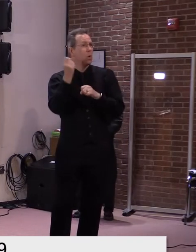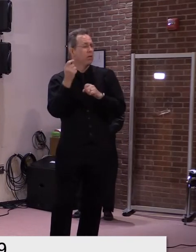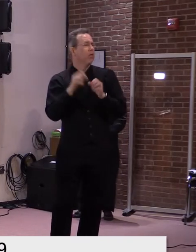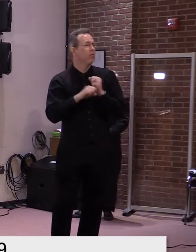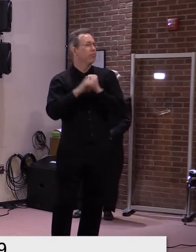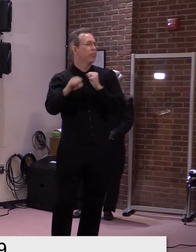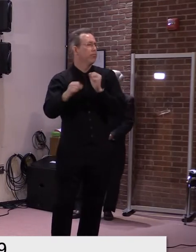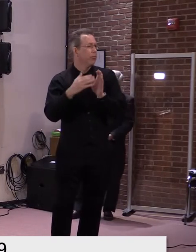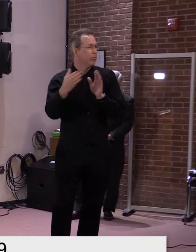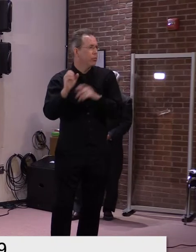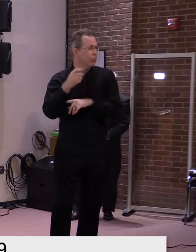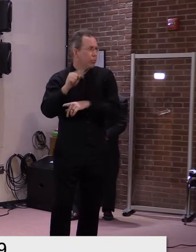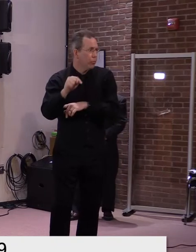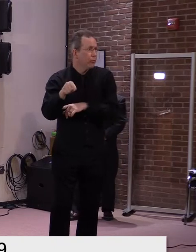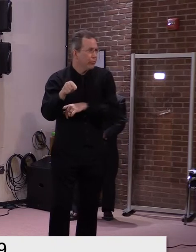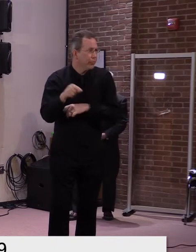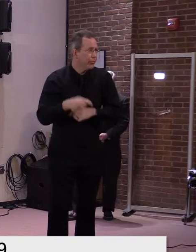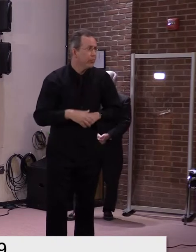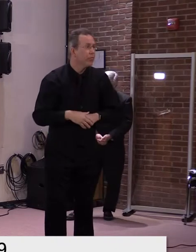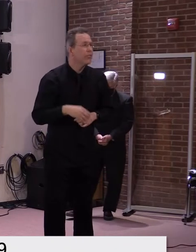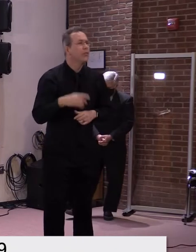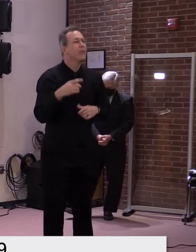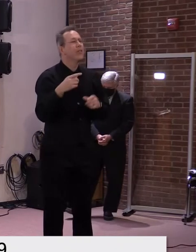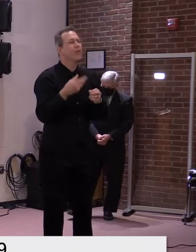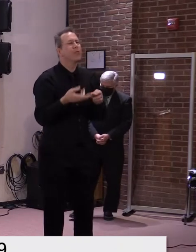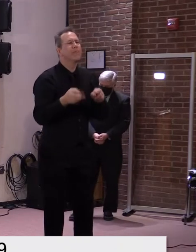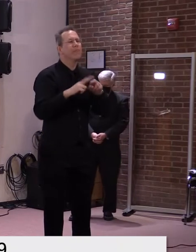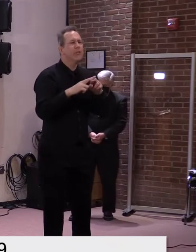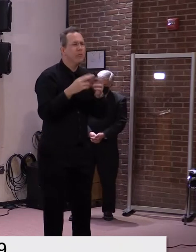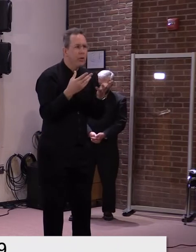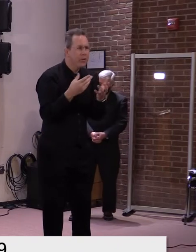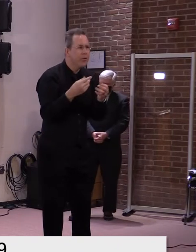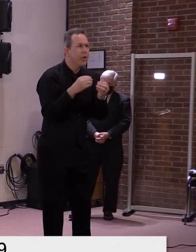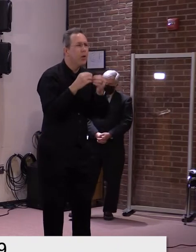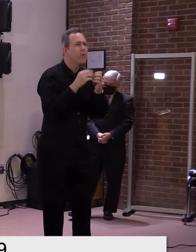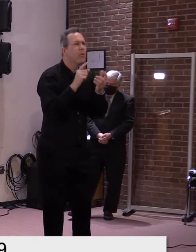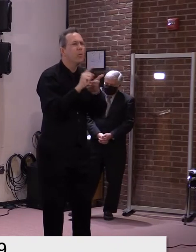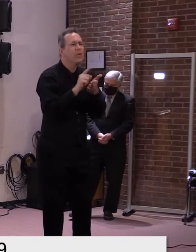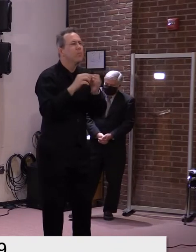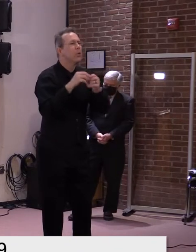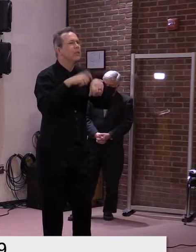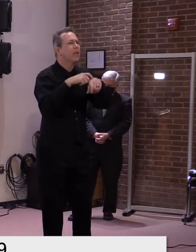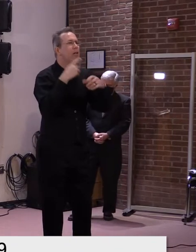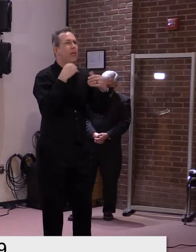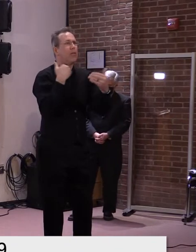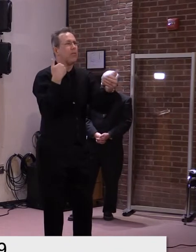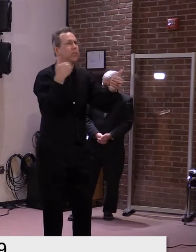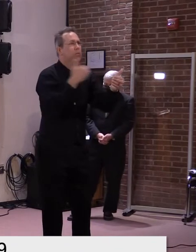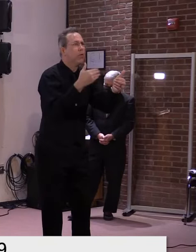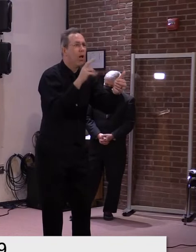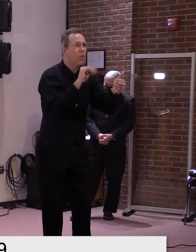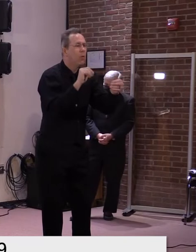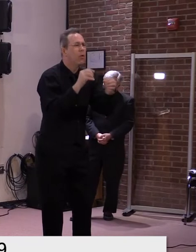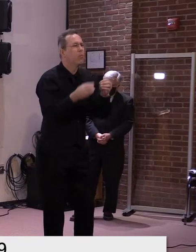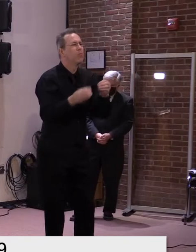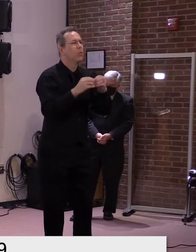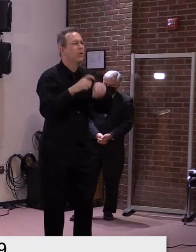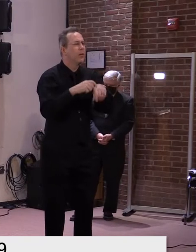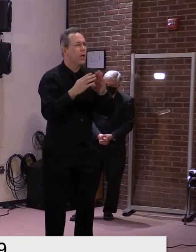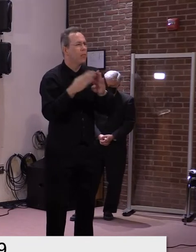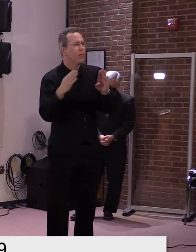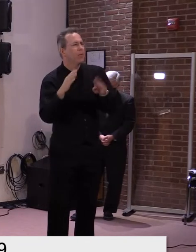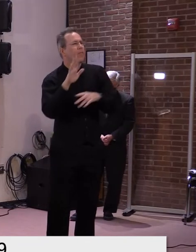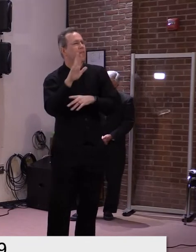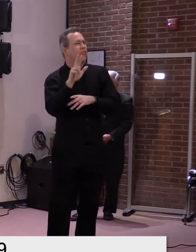the total number of weeks of benefits available from 24 to 53. It also provides